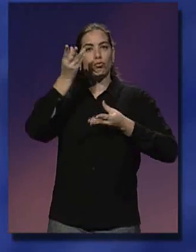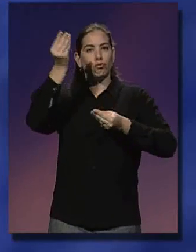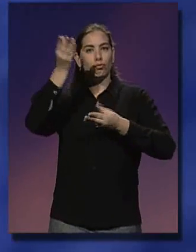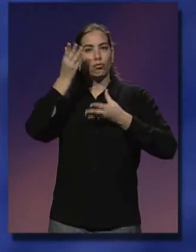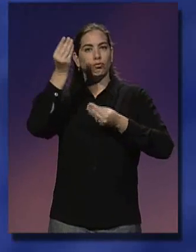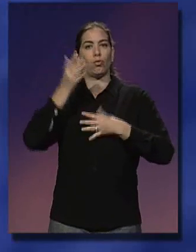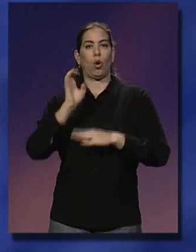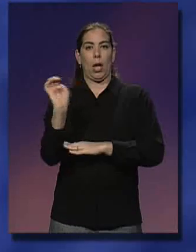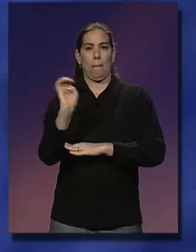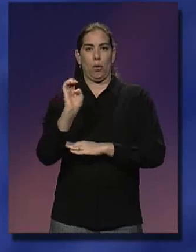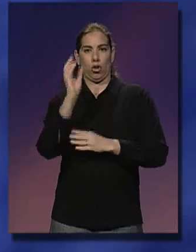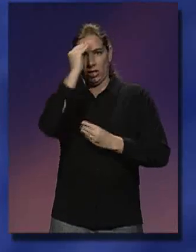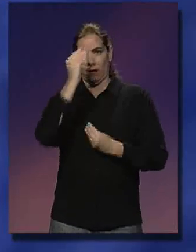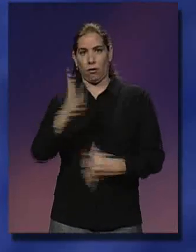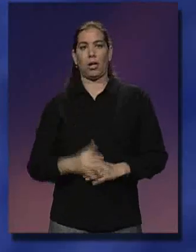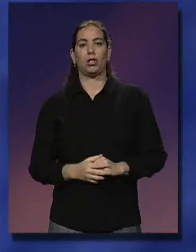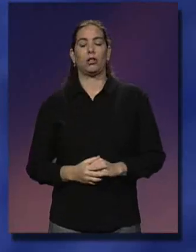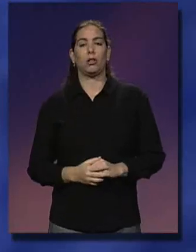receive emergency information.